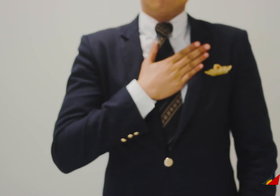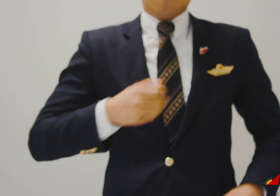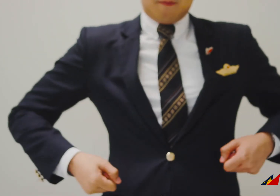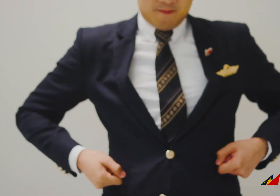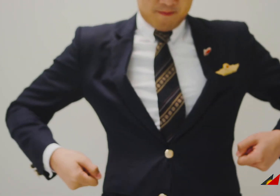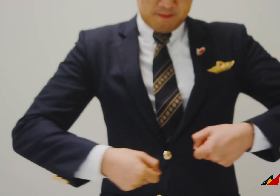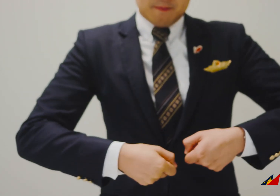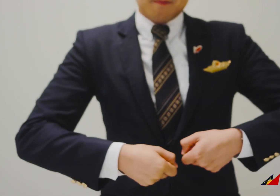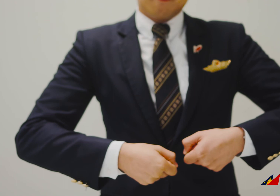Please fasten your seatbelt.